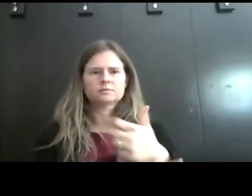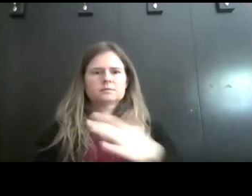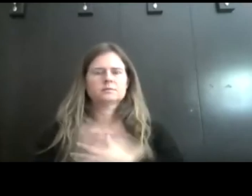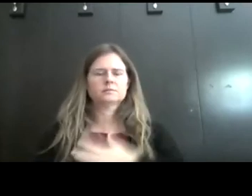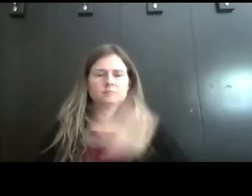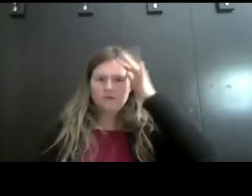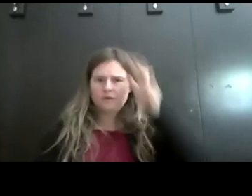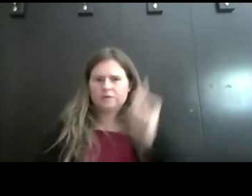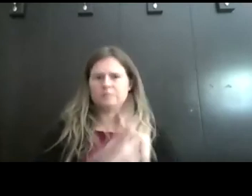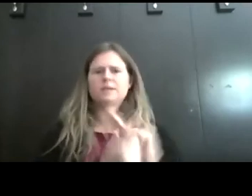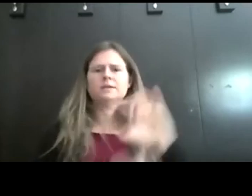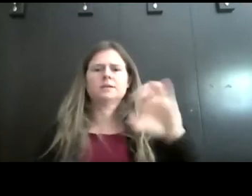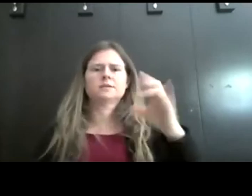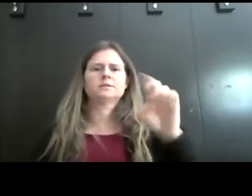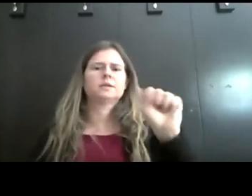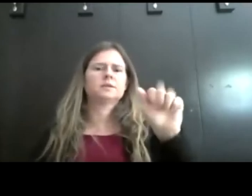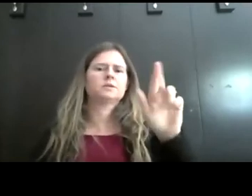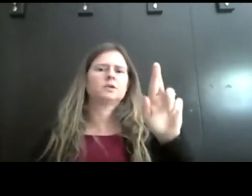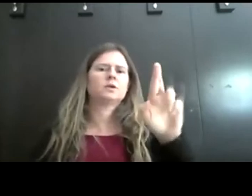said he was a wonderful, soft-spoken man,